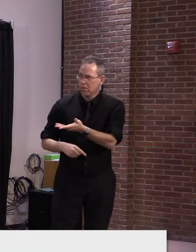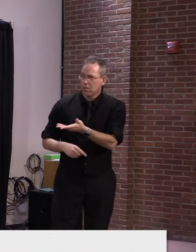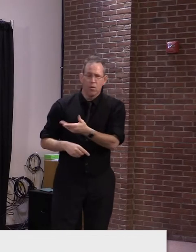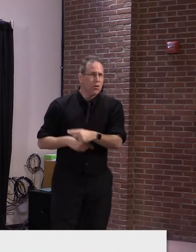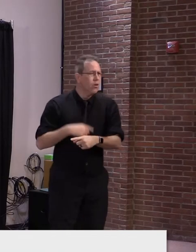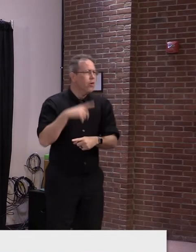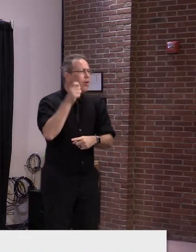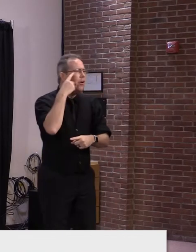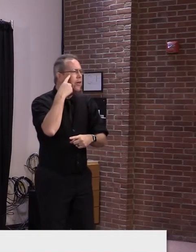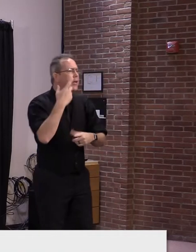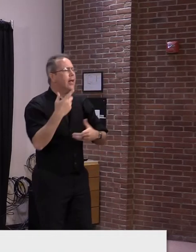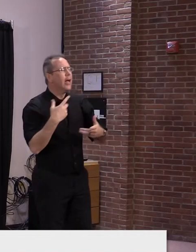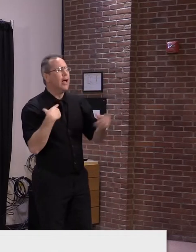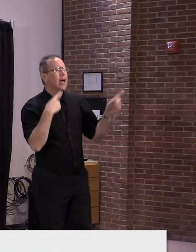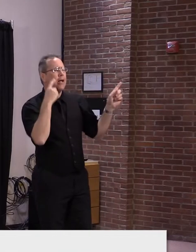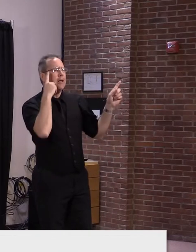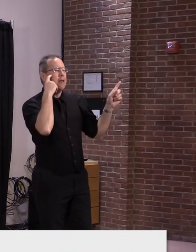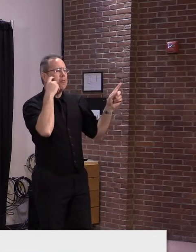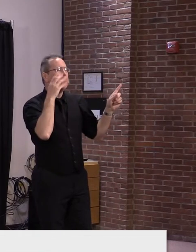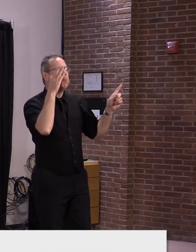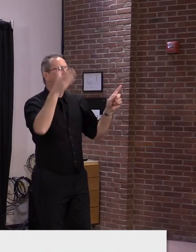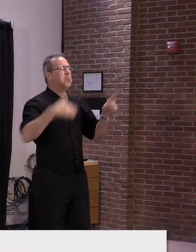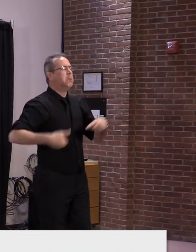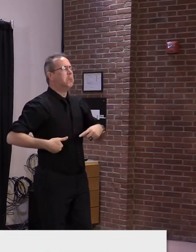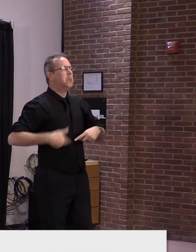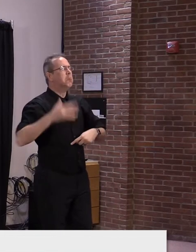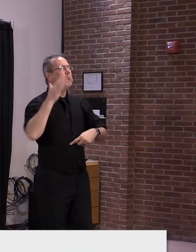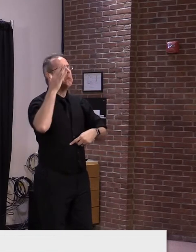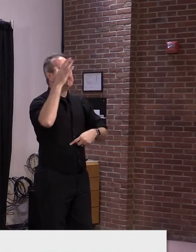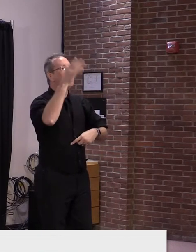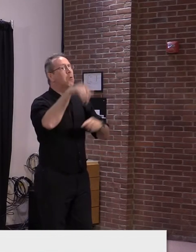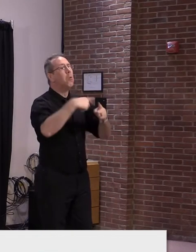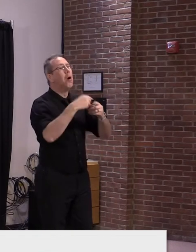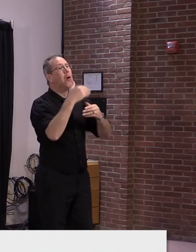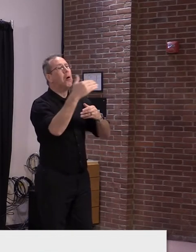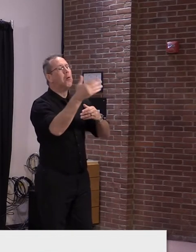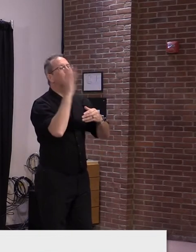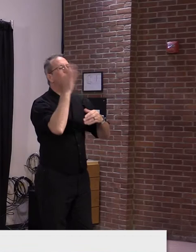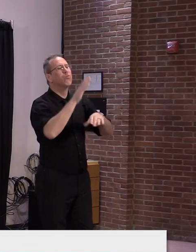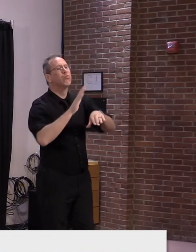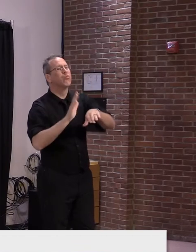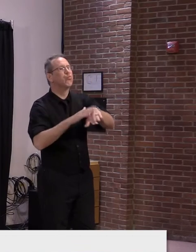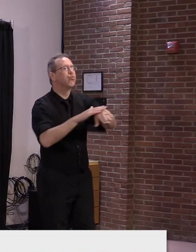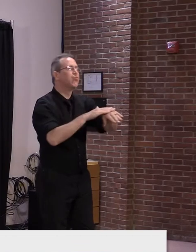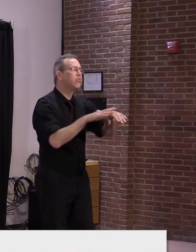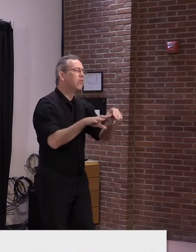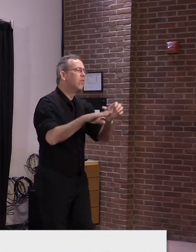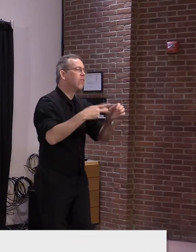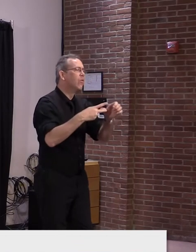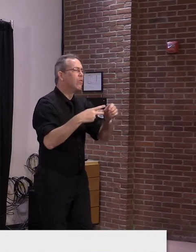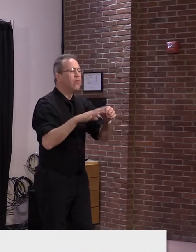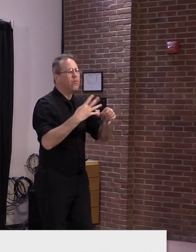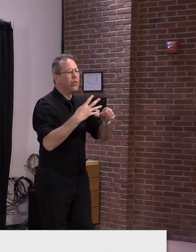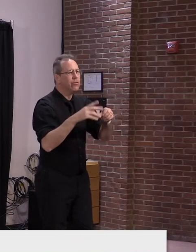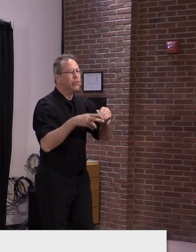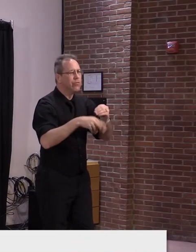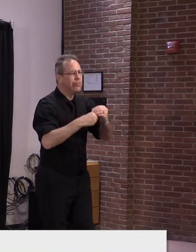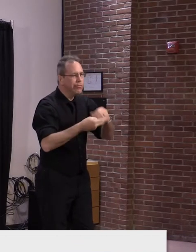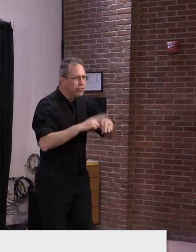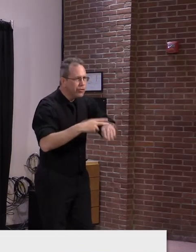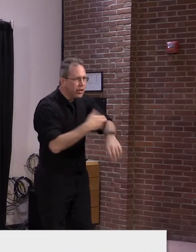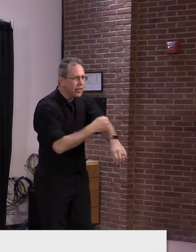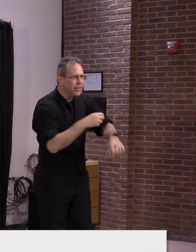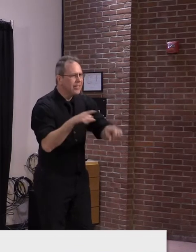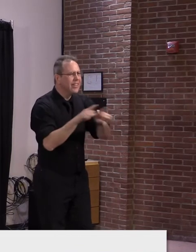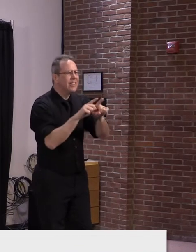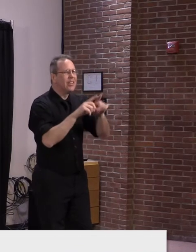series of boosters, so to speak, in the future, much like the flu, trying to chase that variant